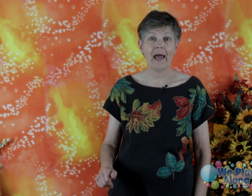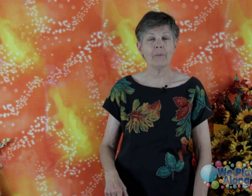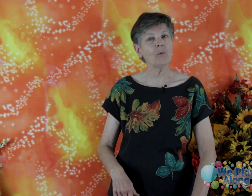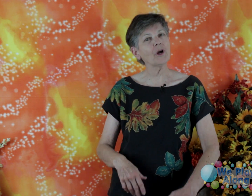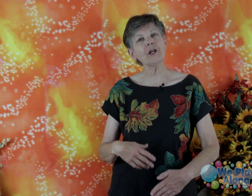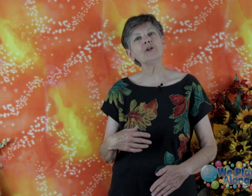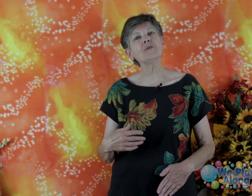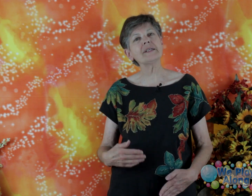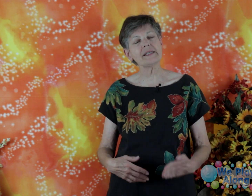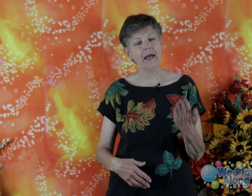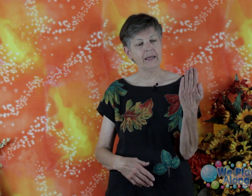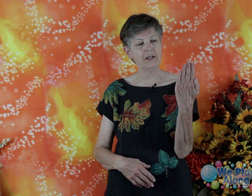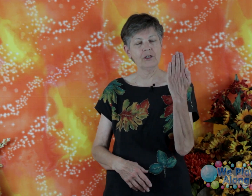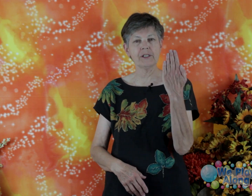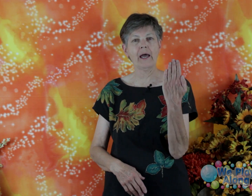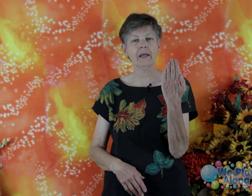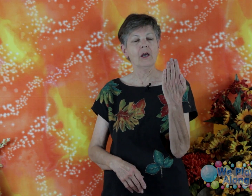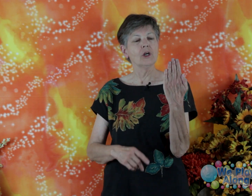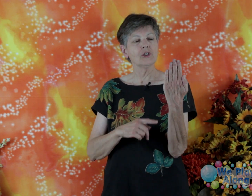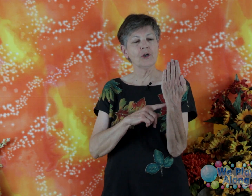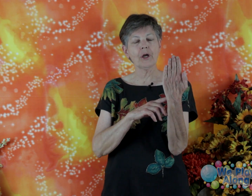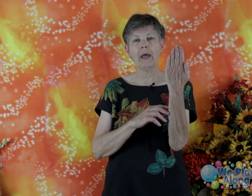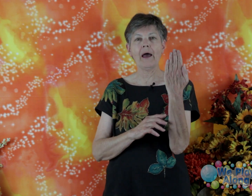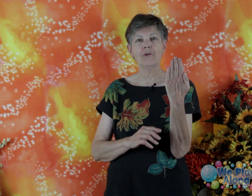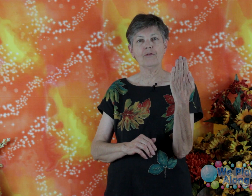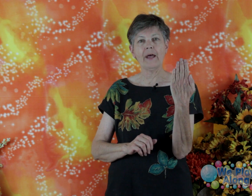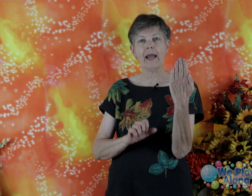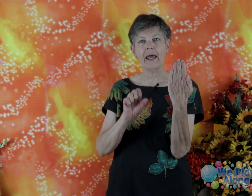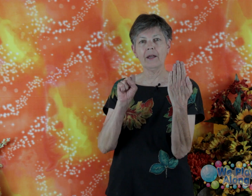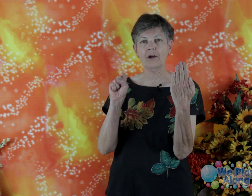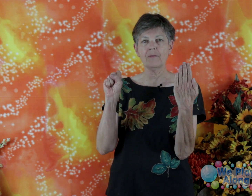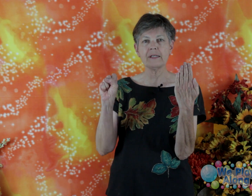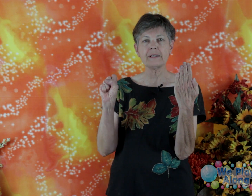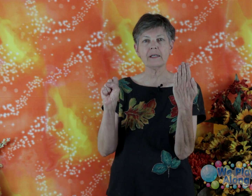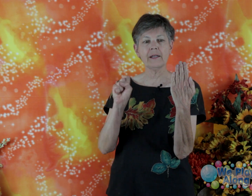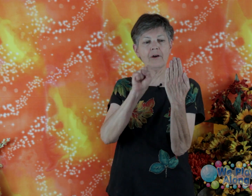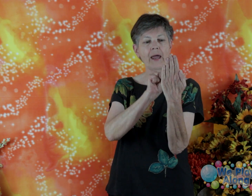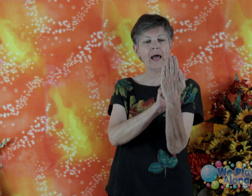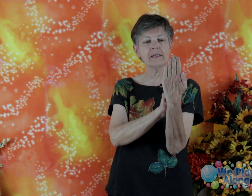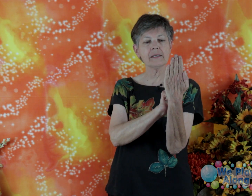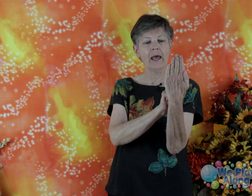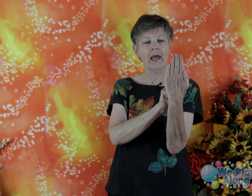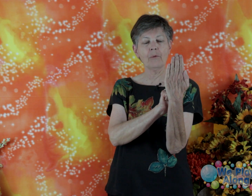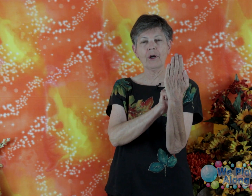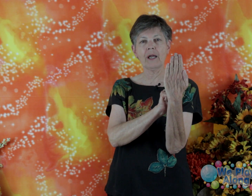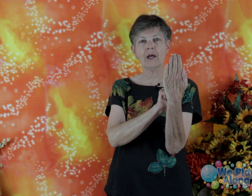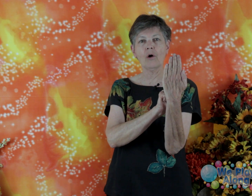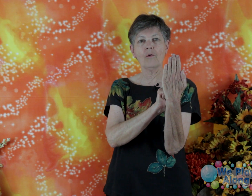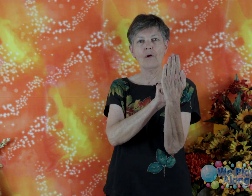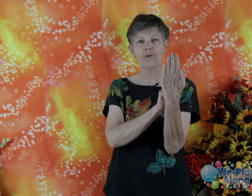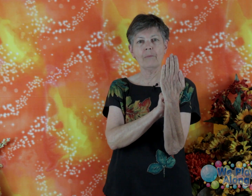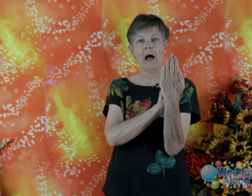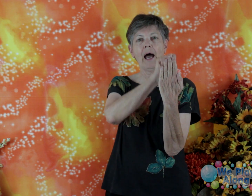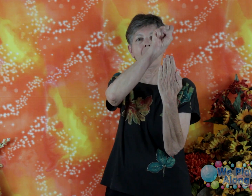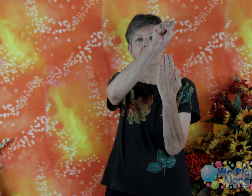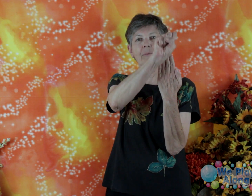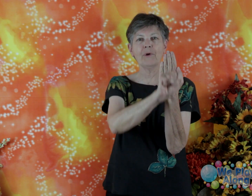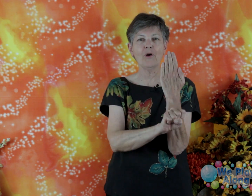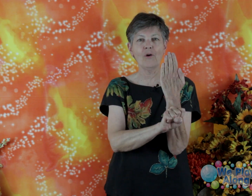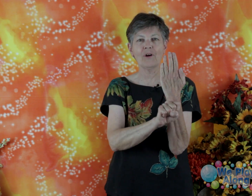out, but we're going to do the signed English sign. So you're going to have your flat hand here, and this is the letter S, and we're going to go from behind up and over like